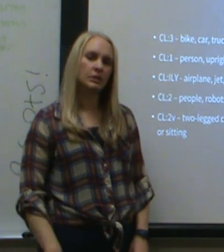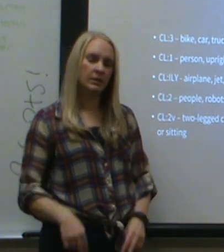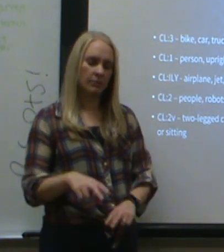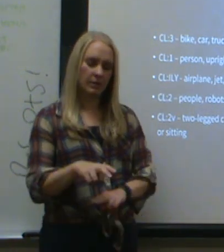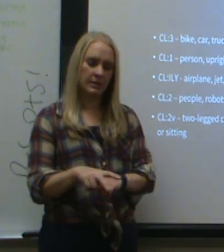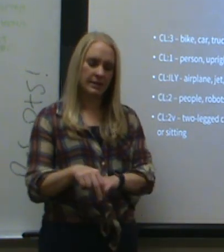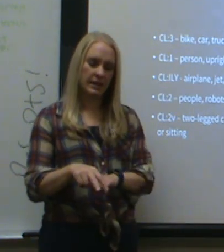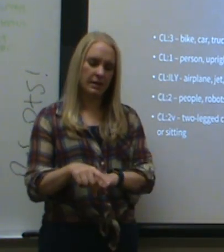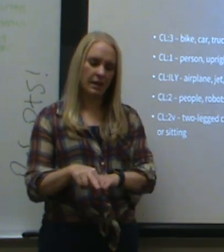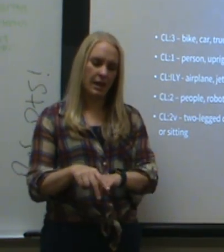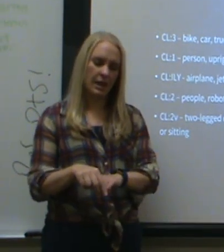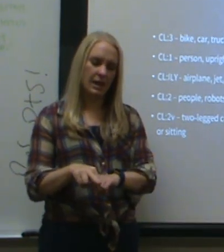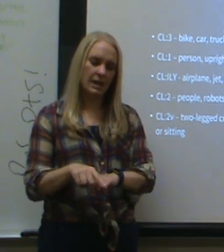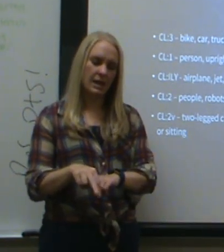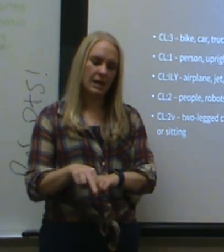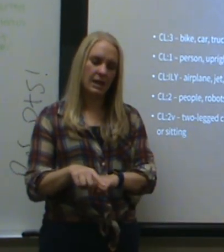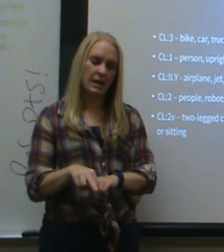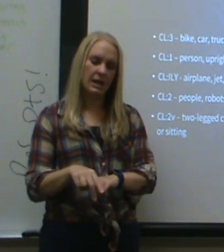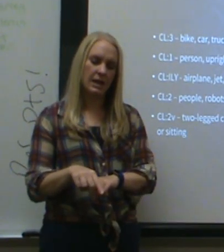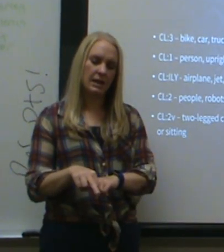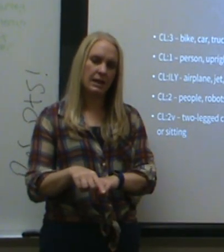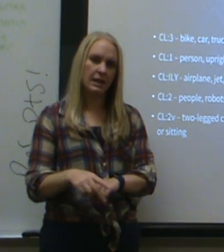Good. You sit. La la la la la la la la.